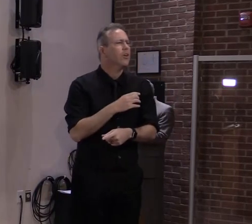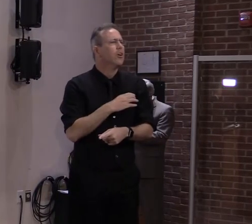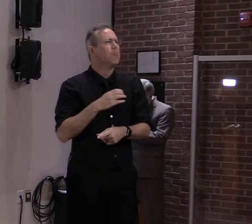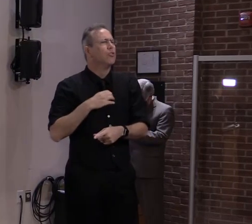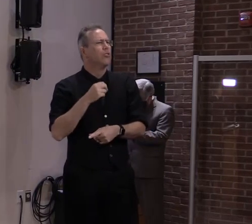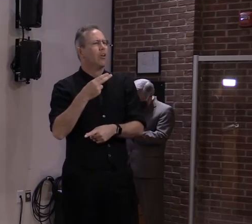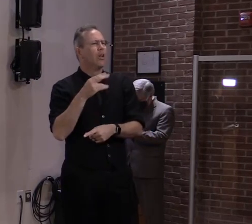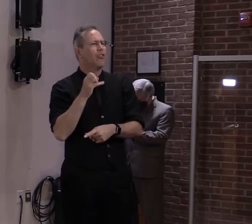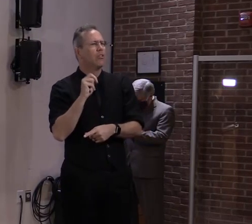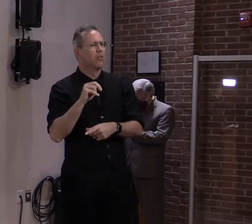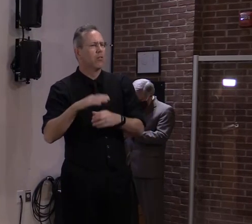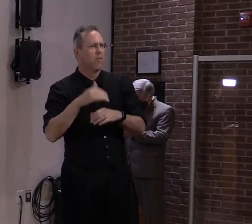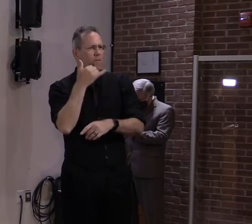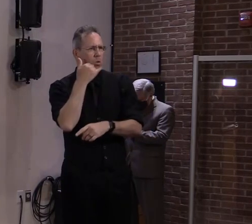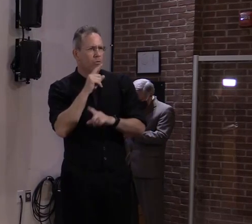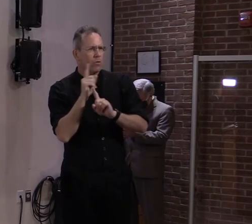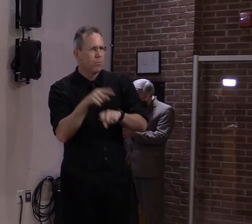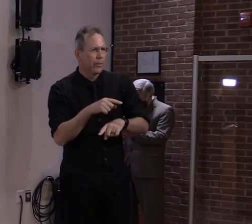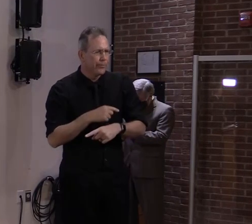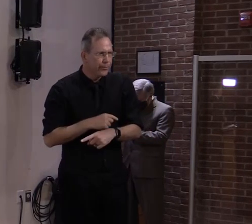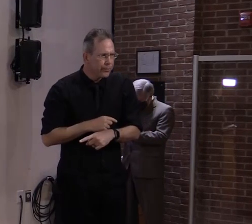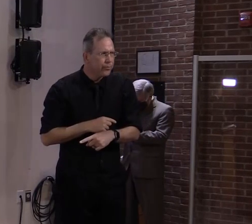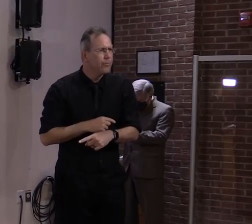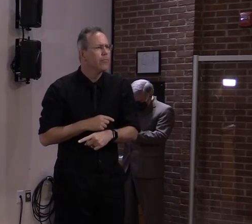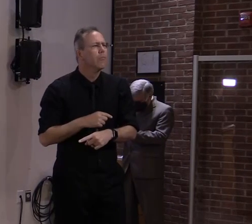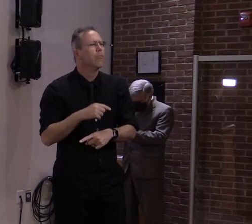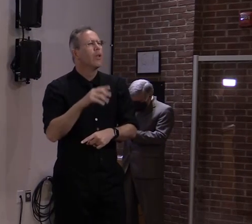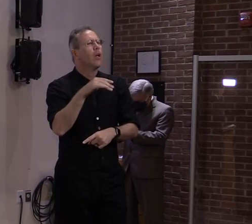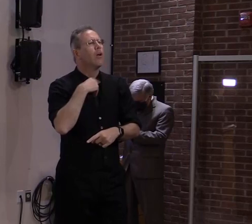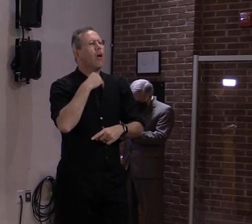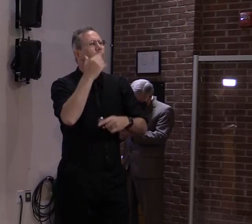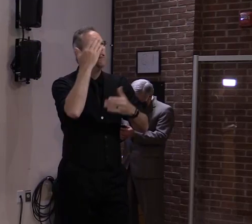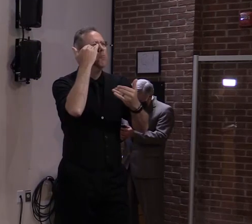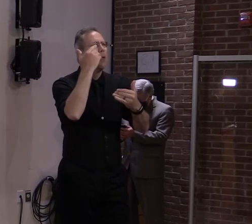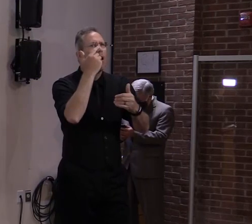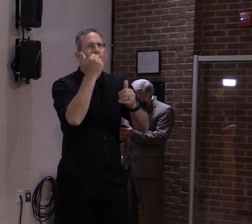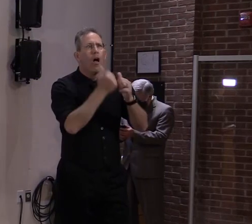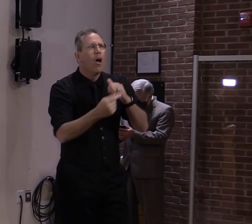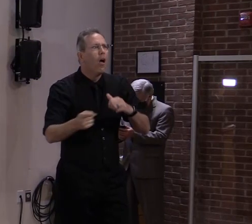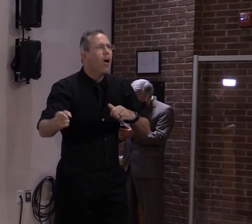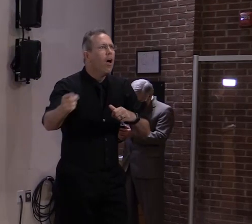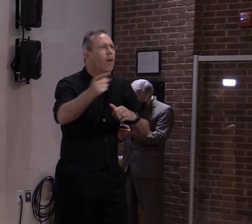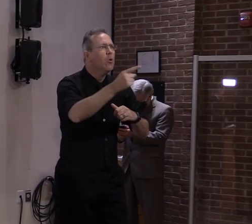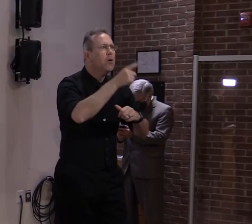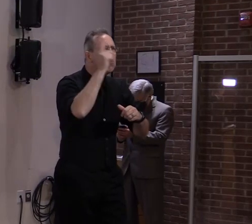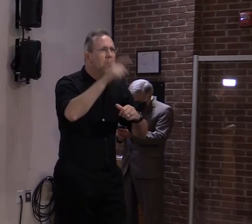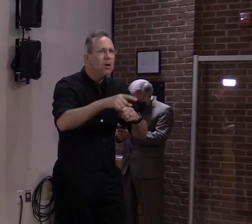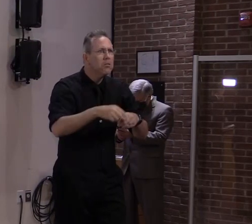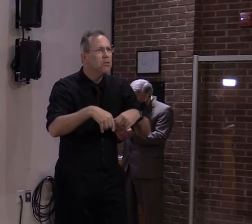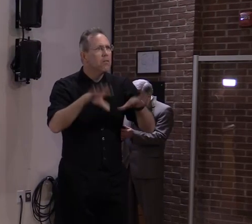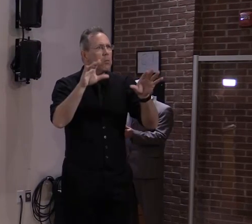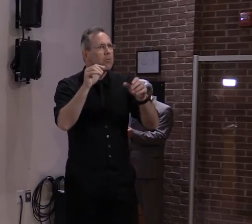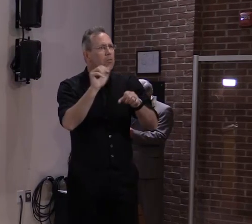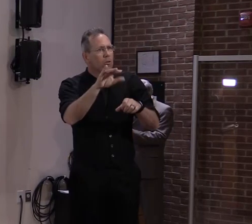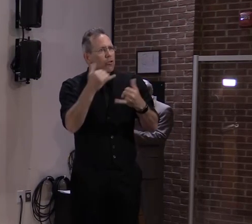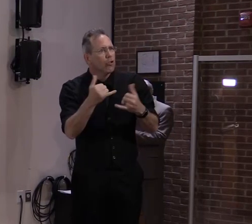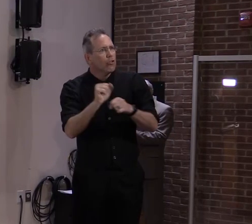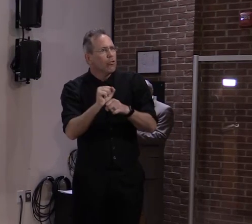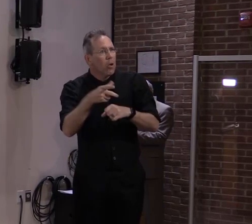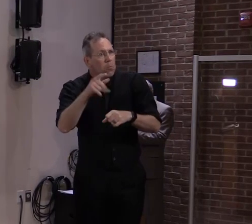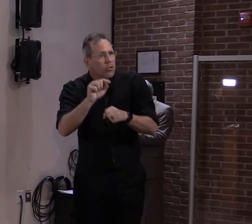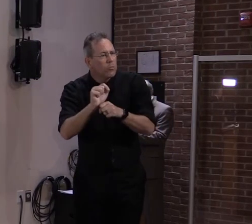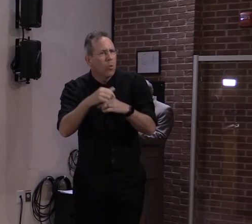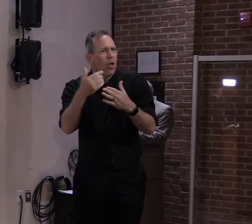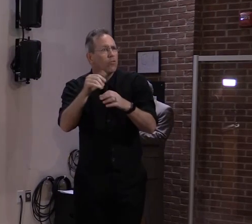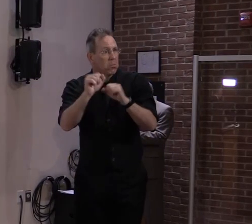their current existing job unless they would choose to. So they have a couple options. Really what we're saying is the work